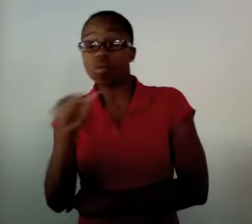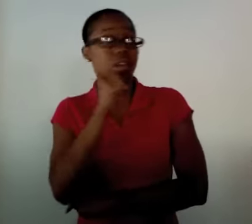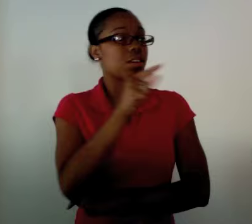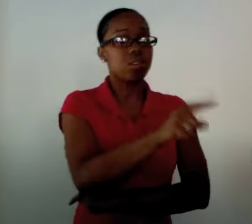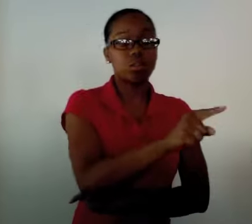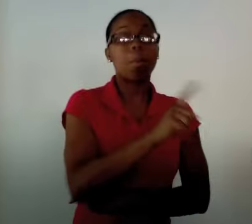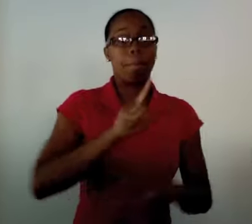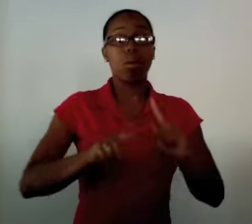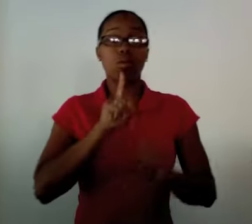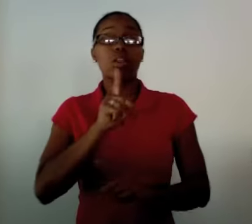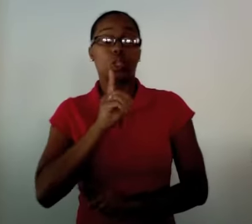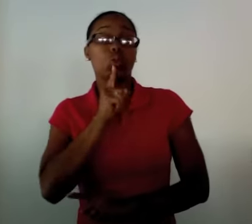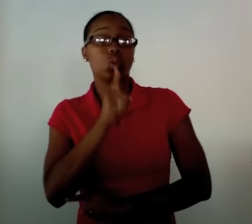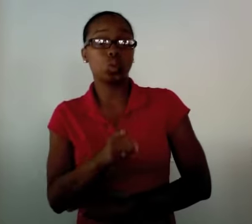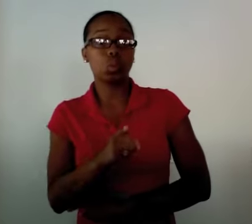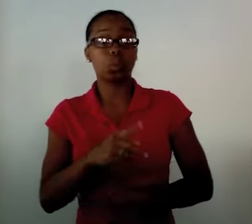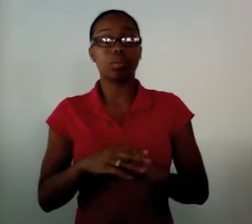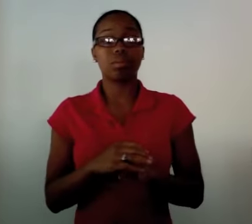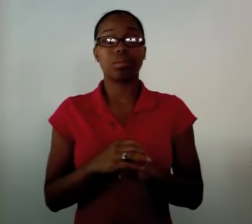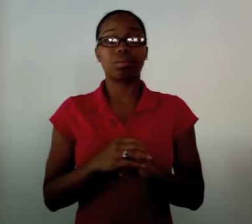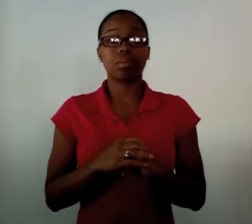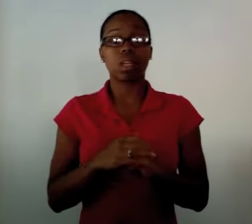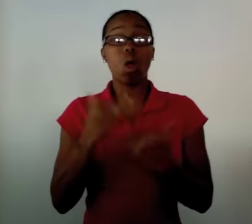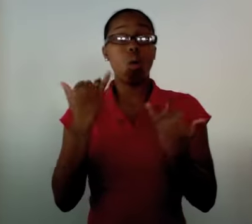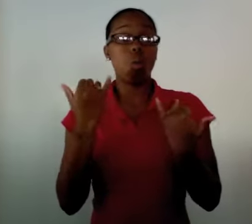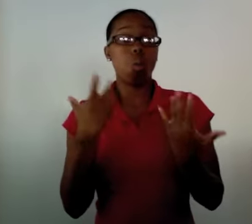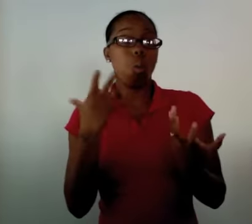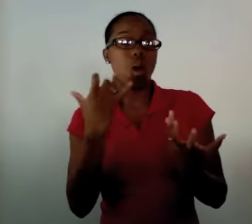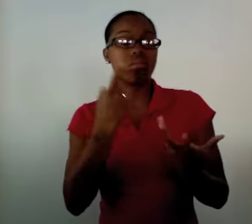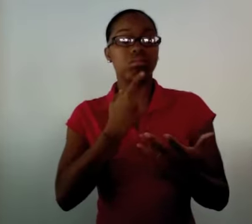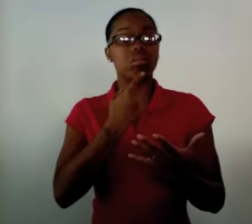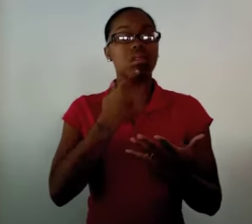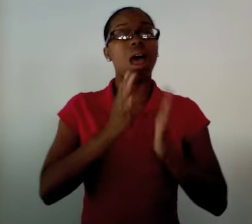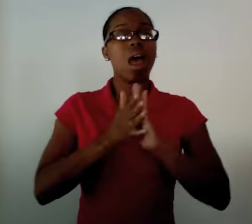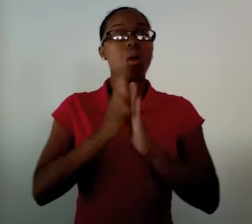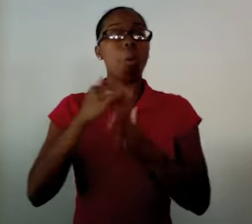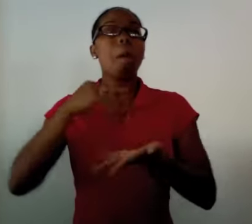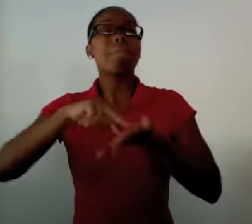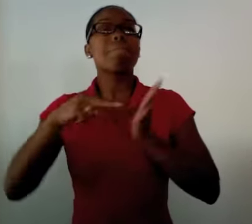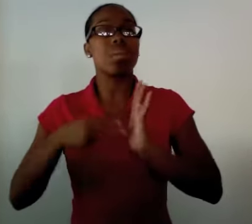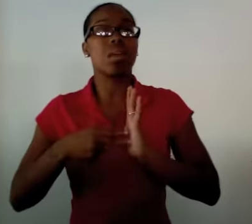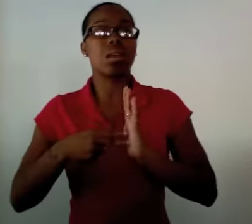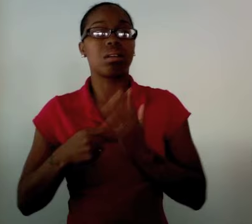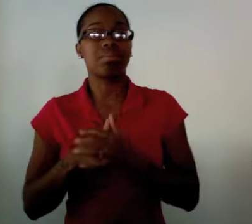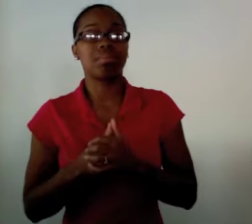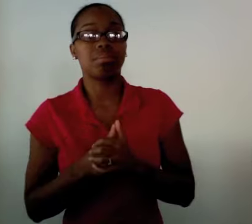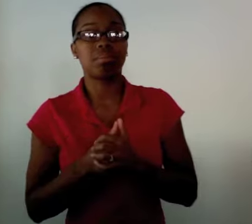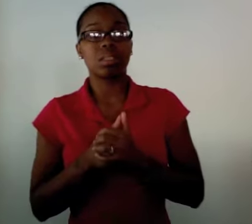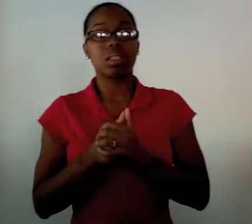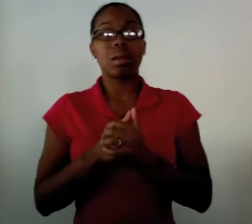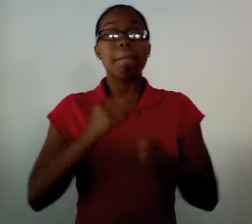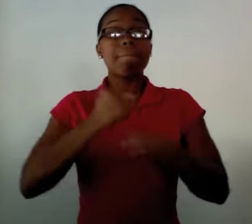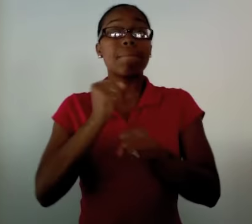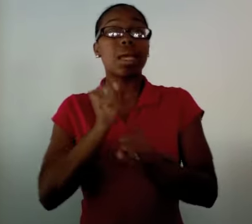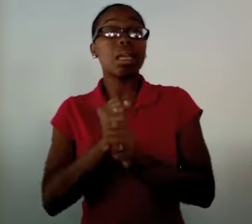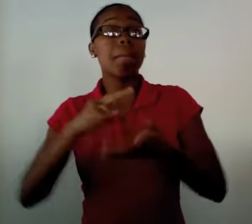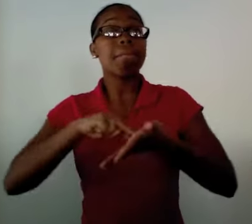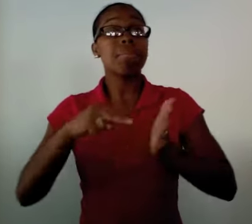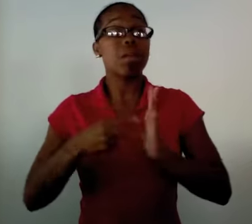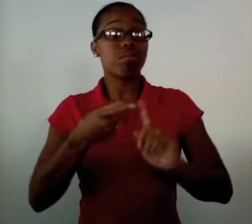Let's define listening as making meaning from sound. It's a mental process, and it's a process of extraction. We